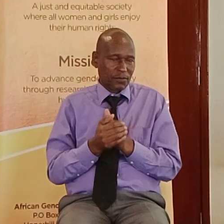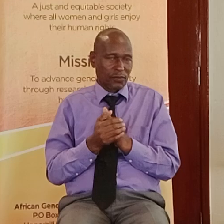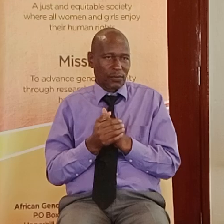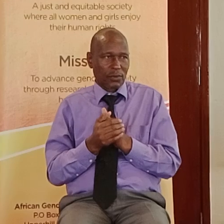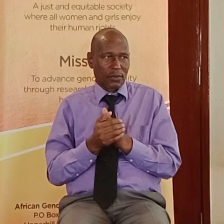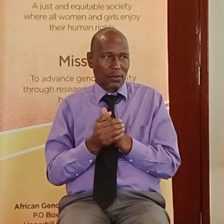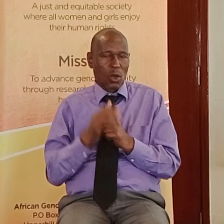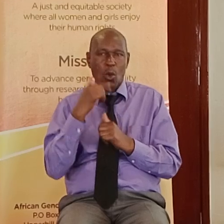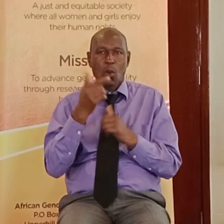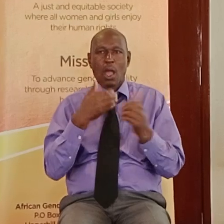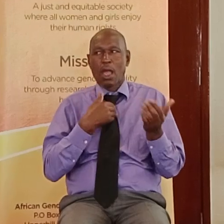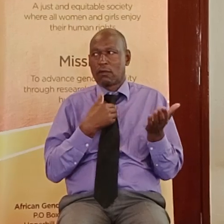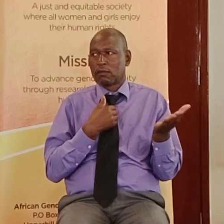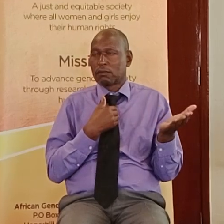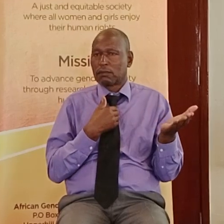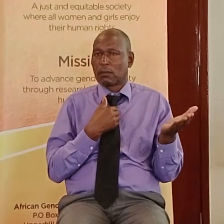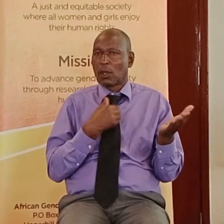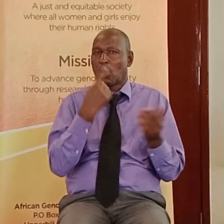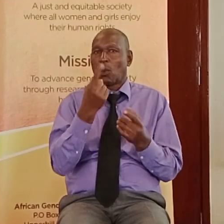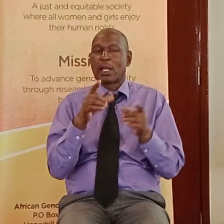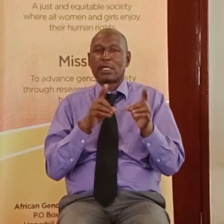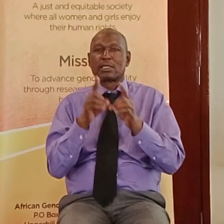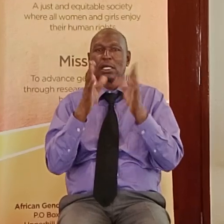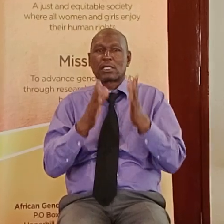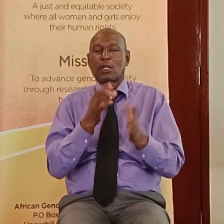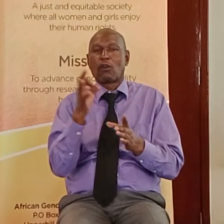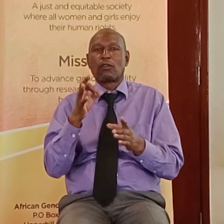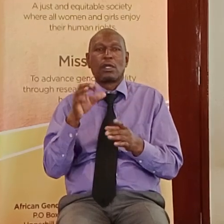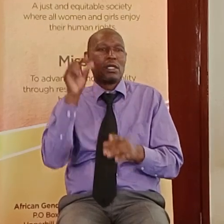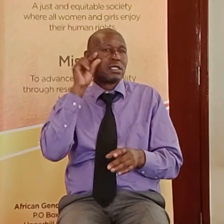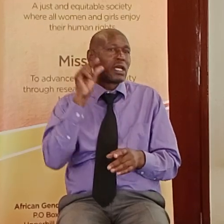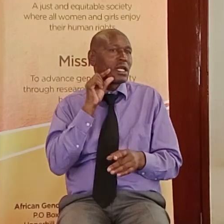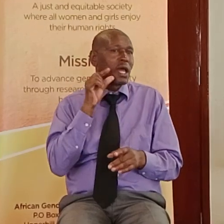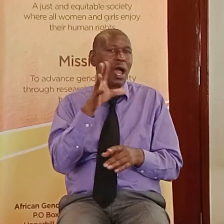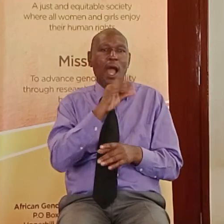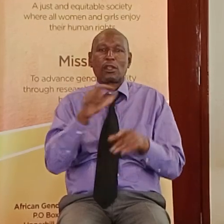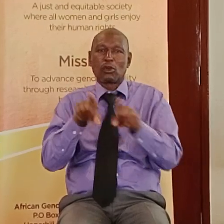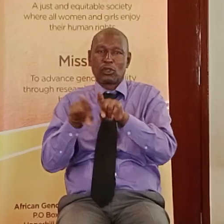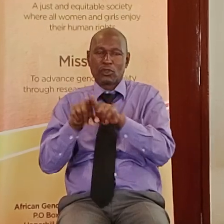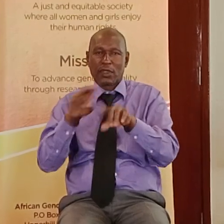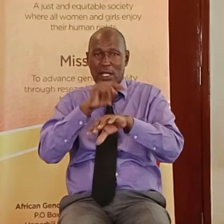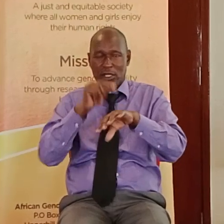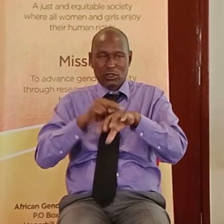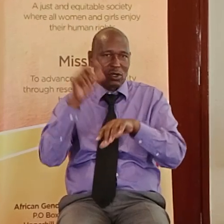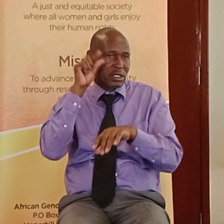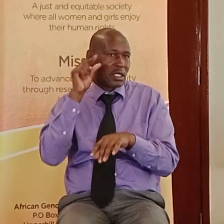here. One as the Director of Gender and also as the National Gender Focal Person